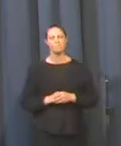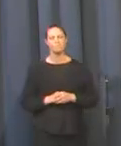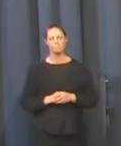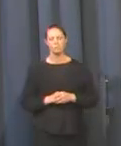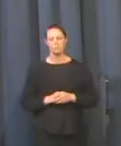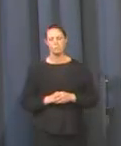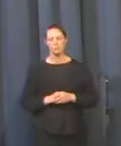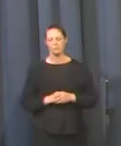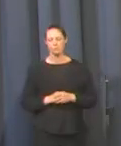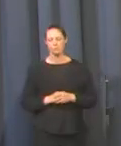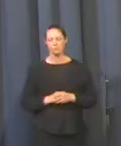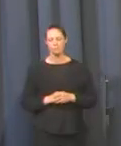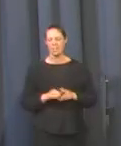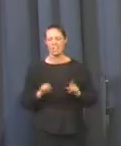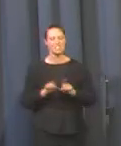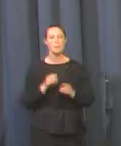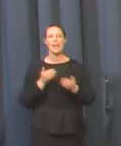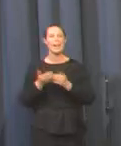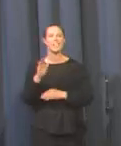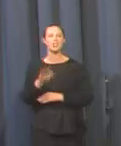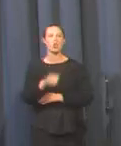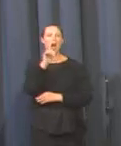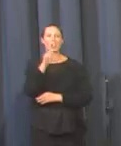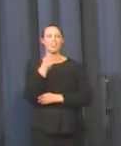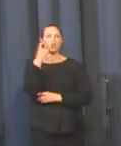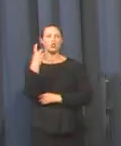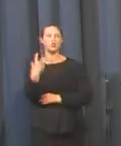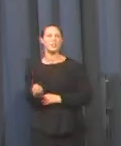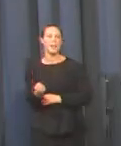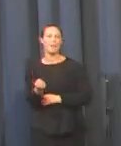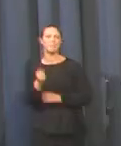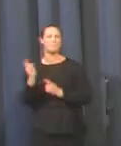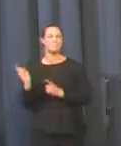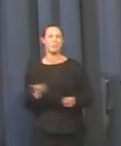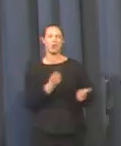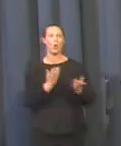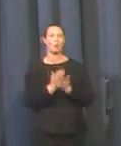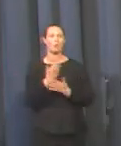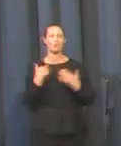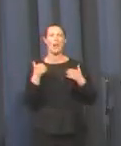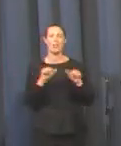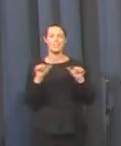as would any child in the community. Yeah.